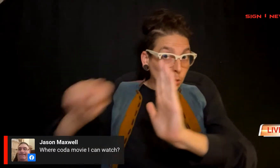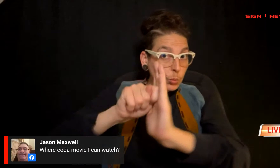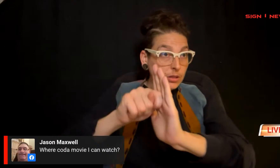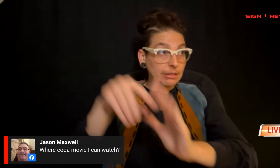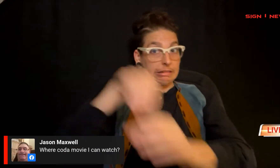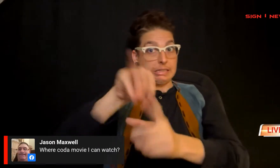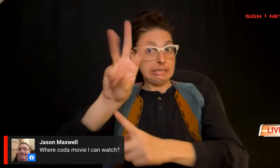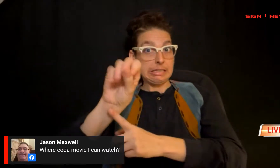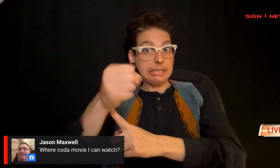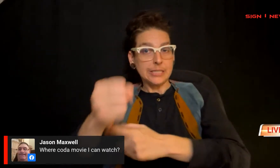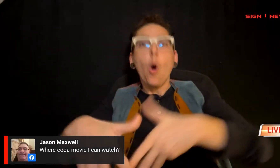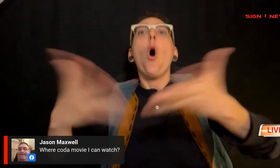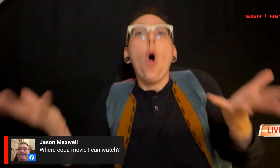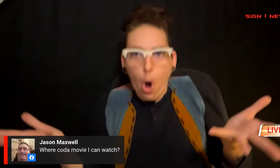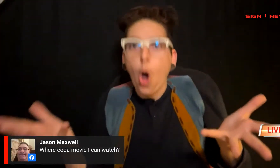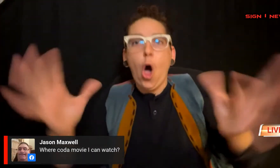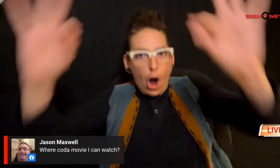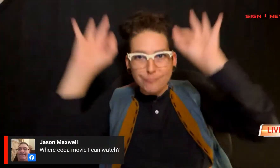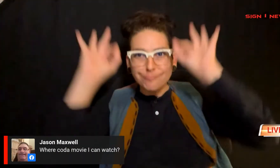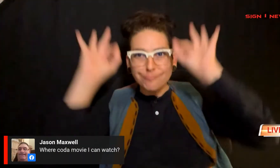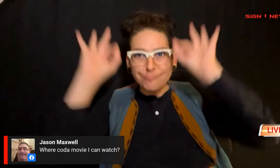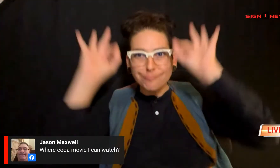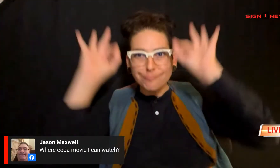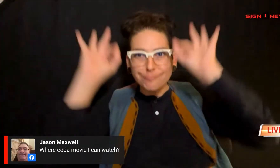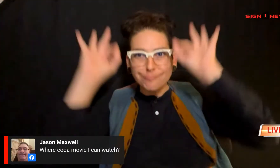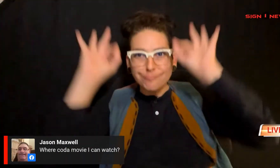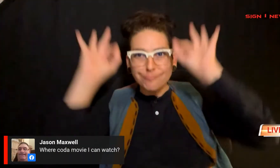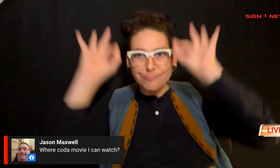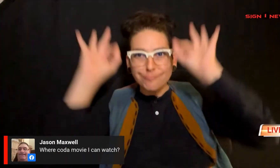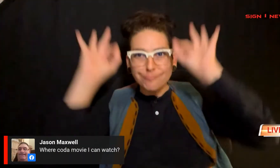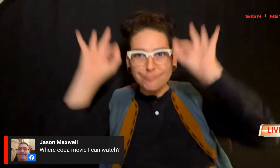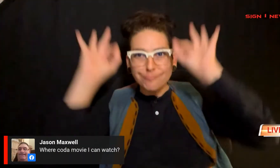Maybe if they changed the times a little bit, it would have been perfect.